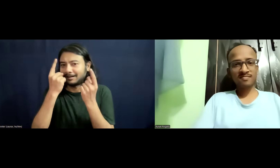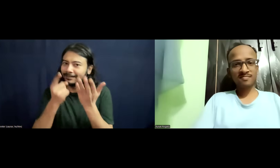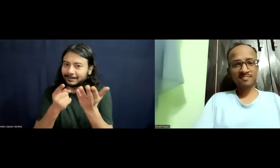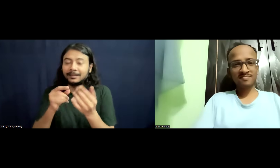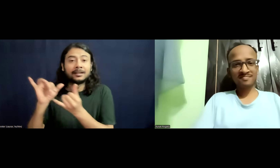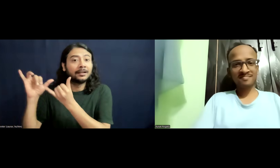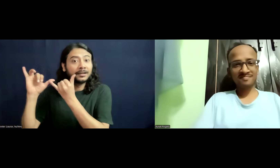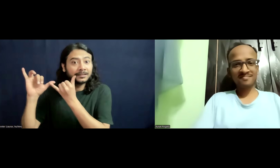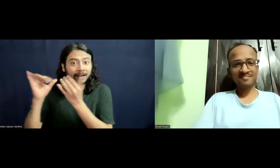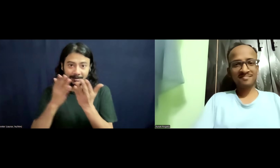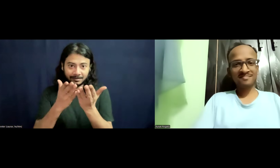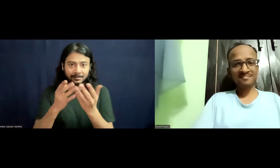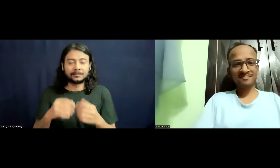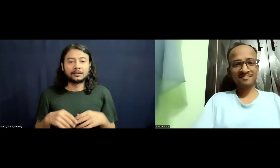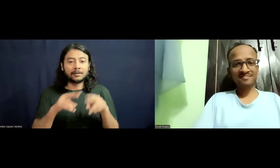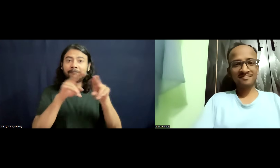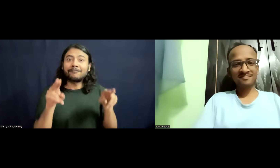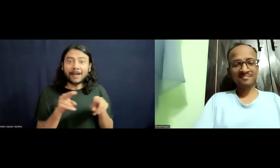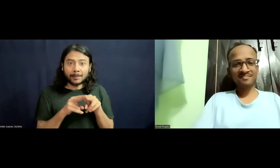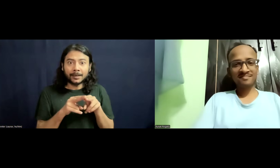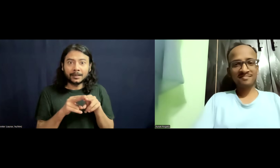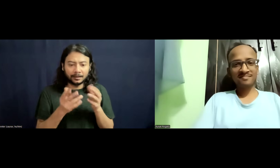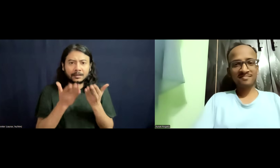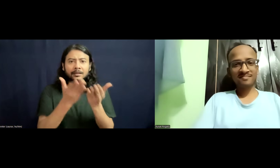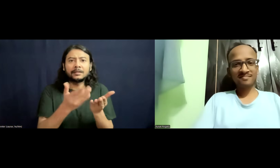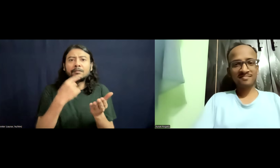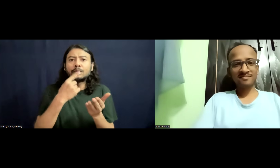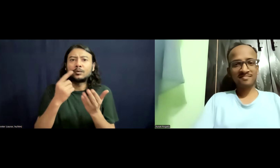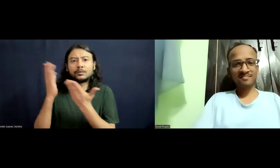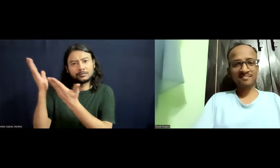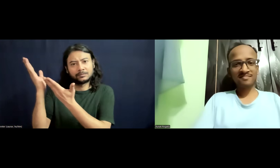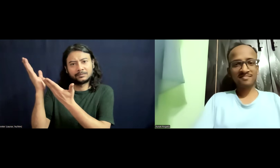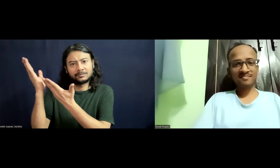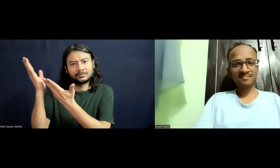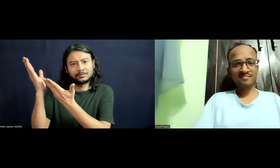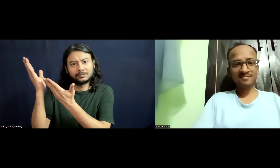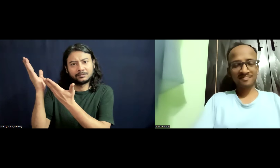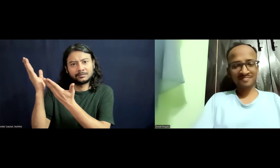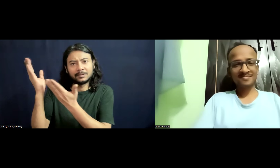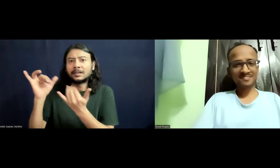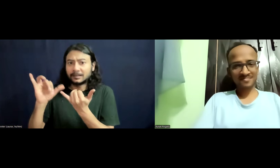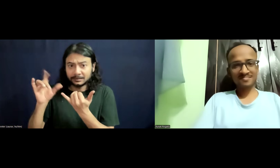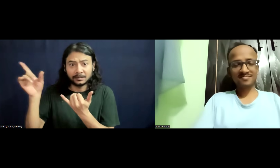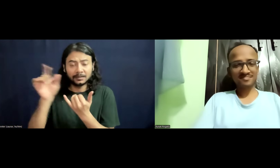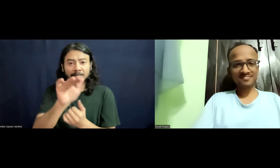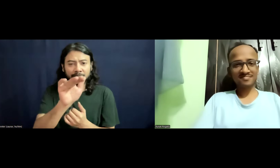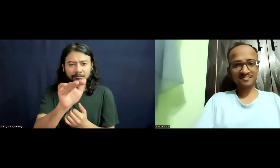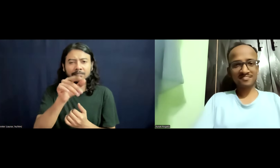given your duty. He has not told you to take sannyas and go to the forest and practice Krishna